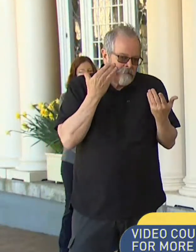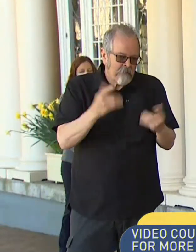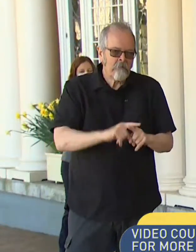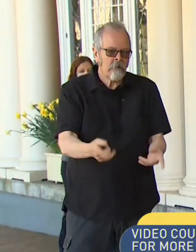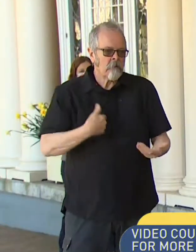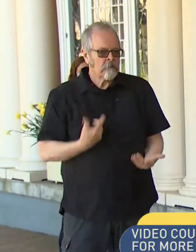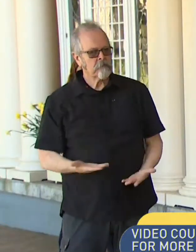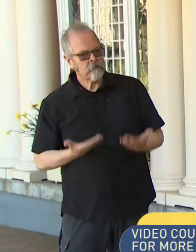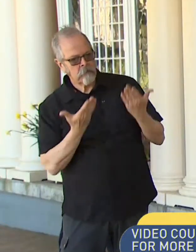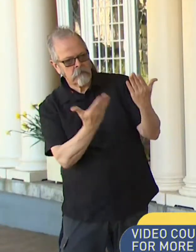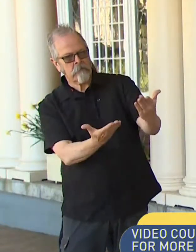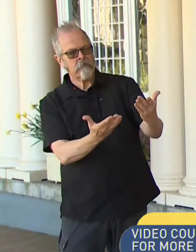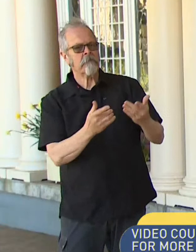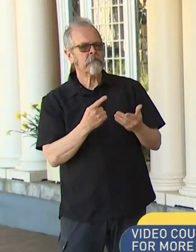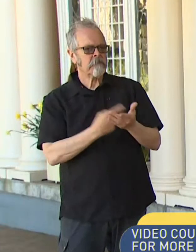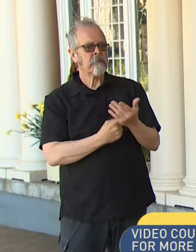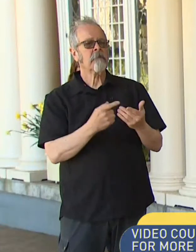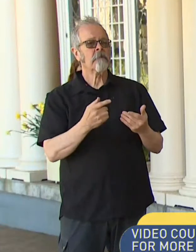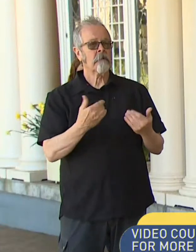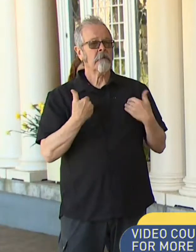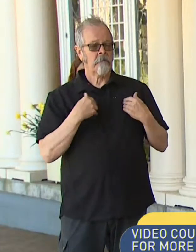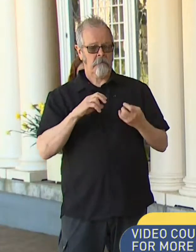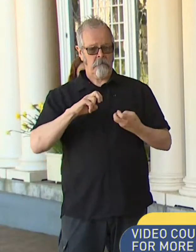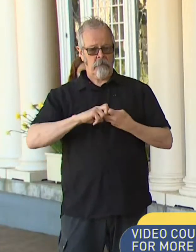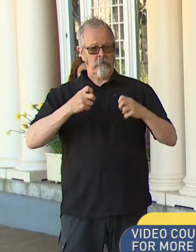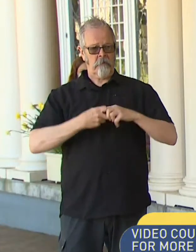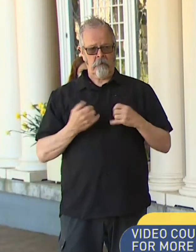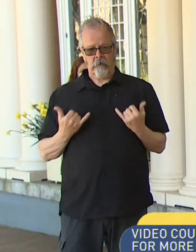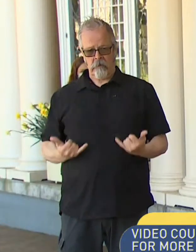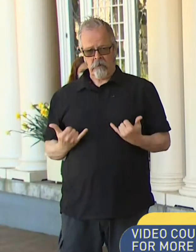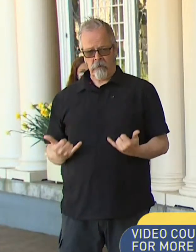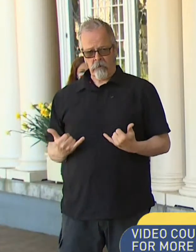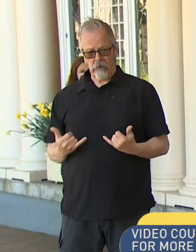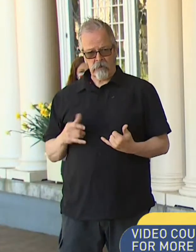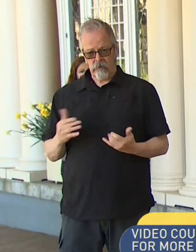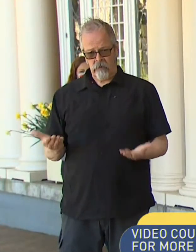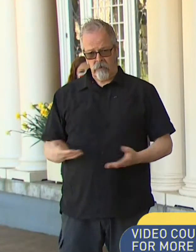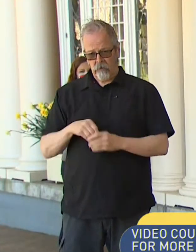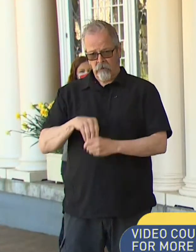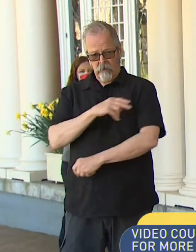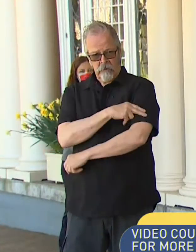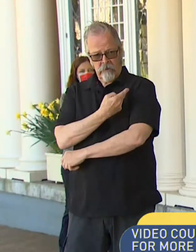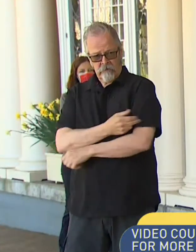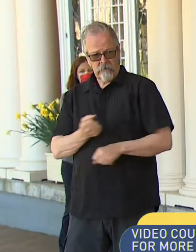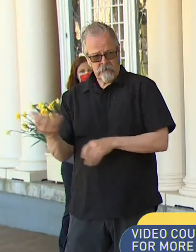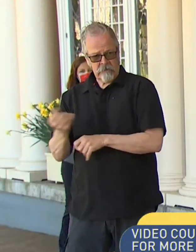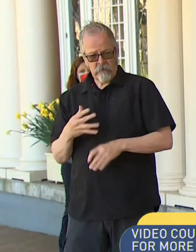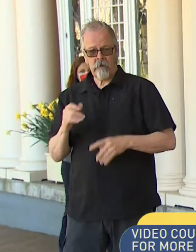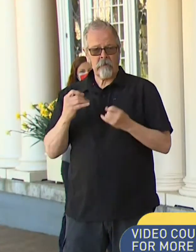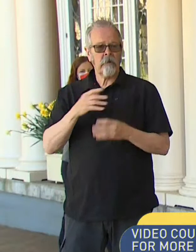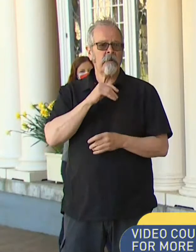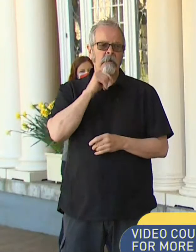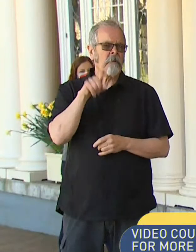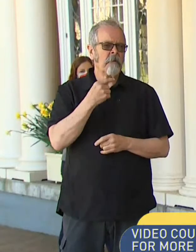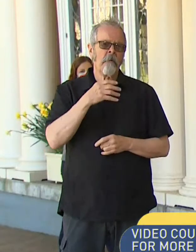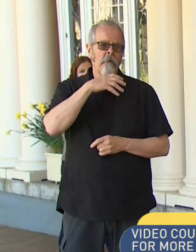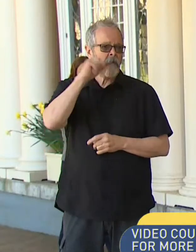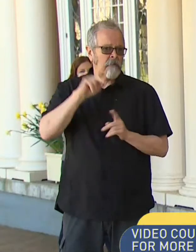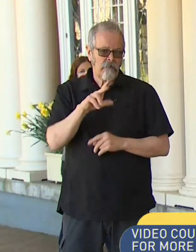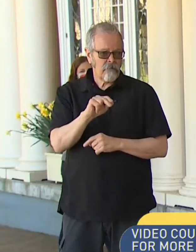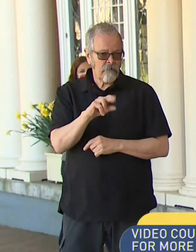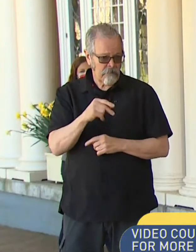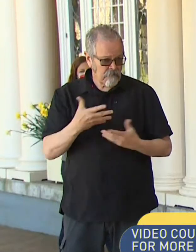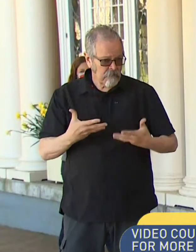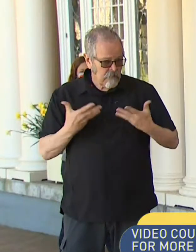the problem is that we now have young people coming into the hospitals too. It is not just older people, and some of these younger people are having some